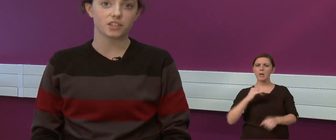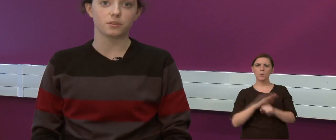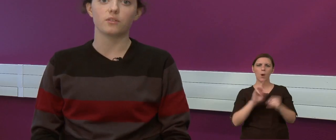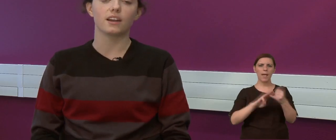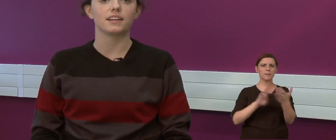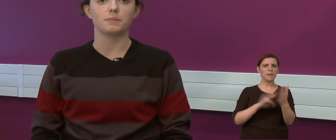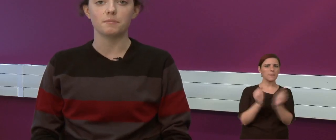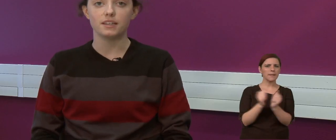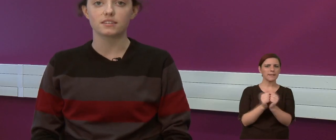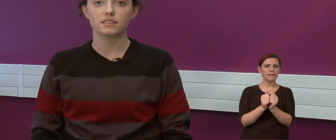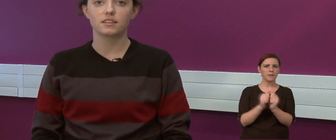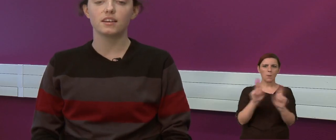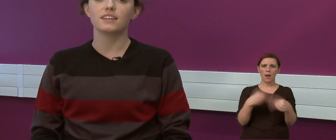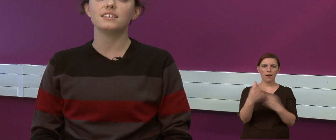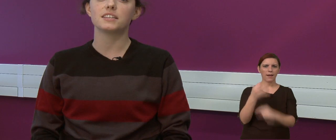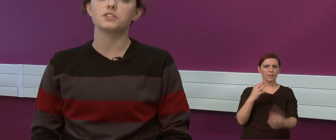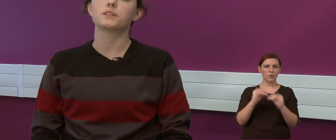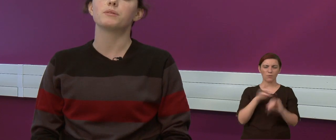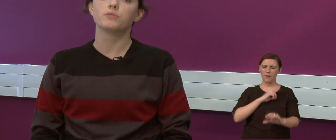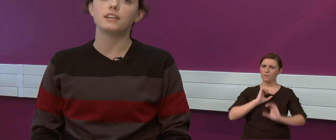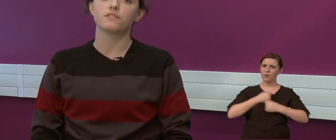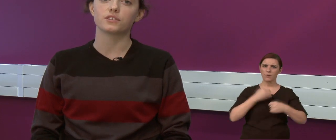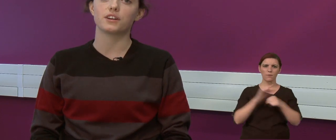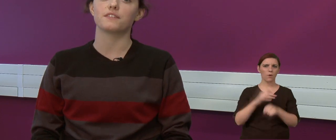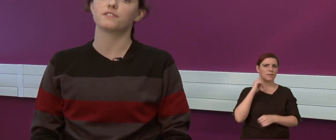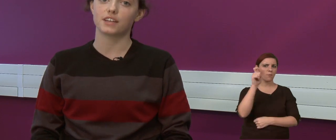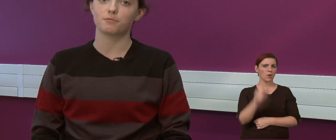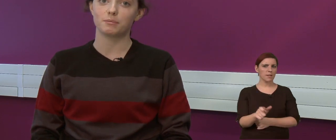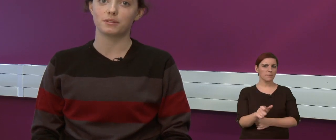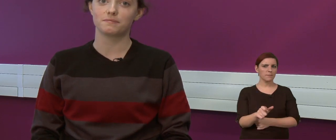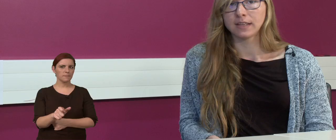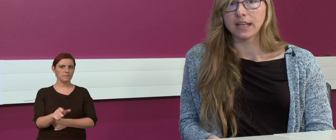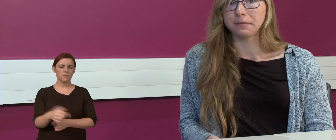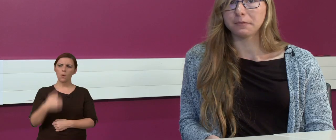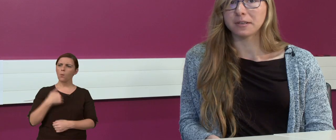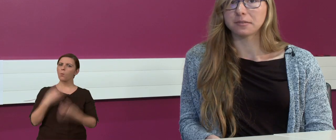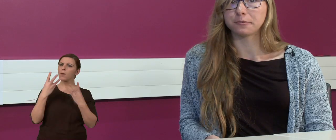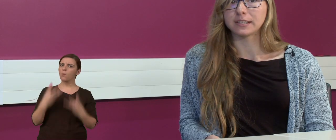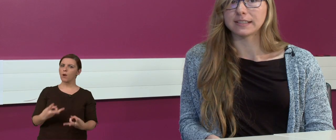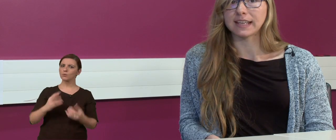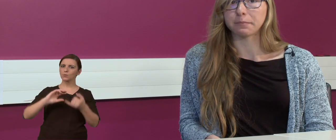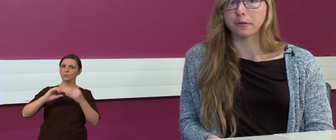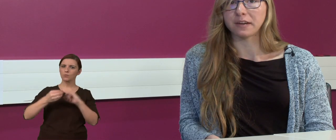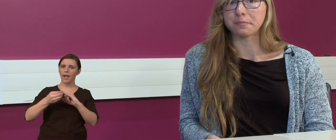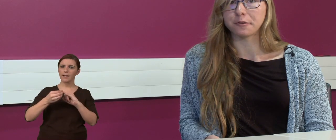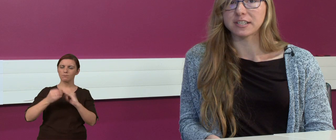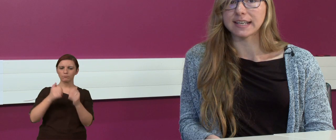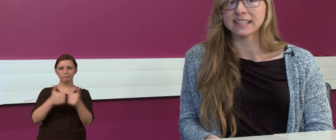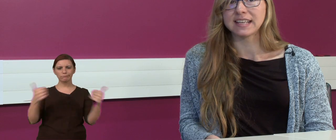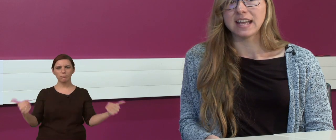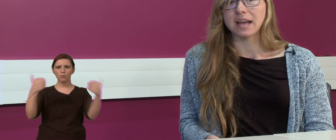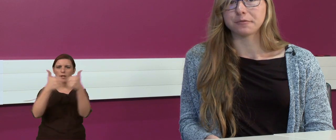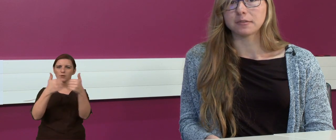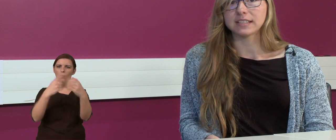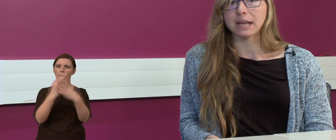for casual or last-minute meetings, and these issues can be really frustrating for deaf people. We want to bridge this gap with our